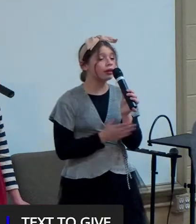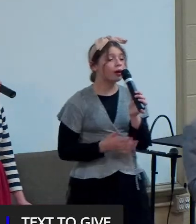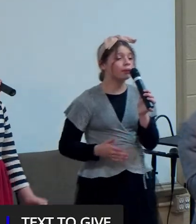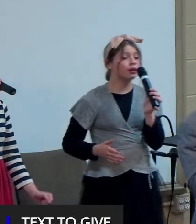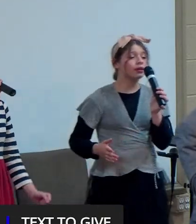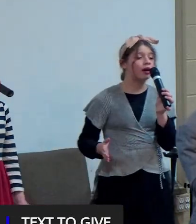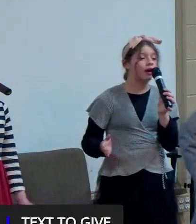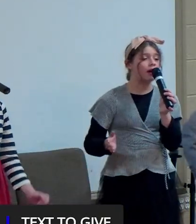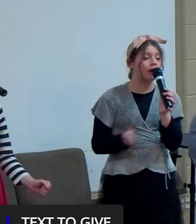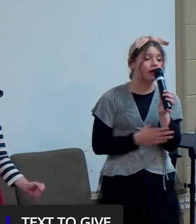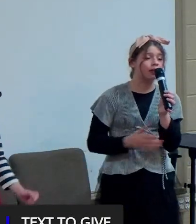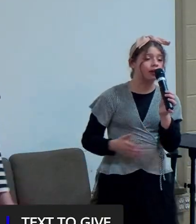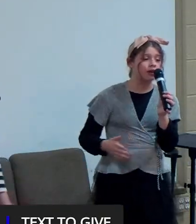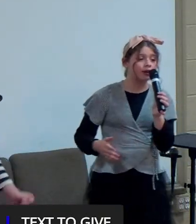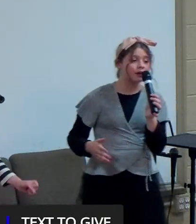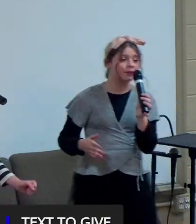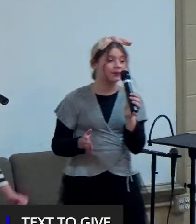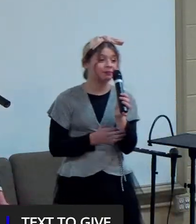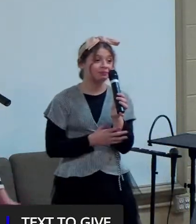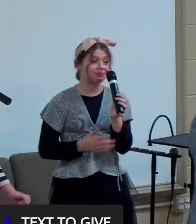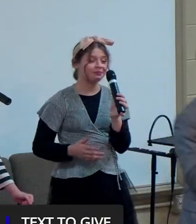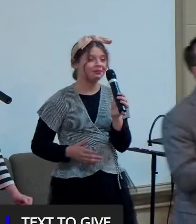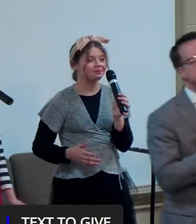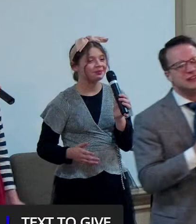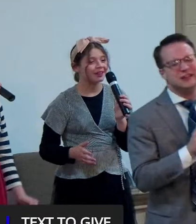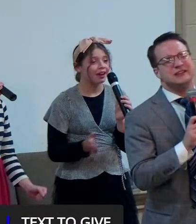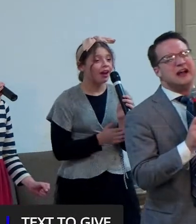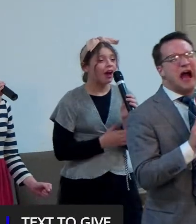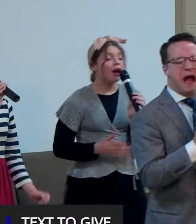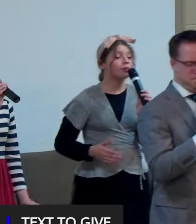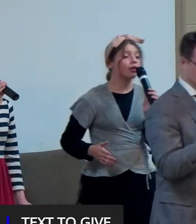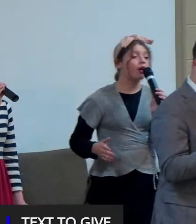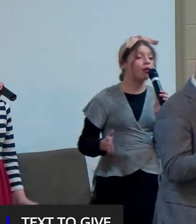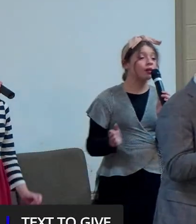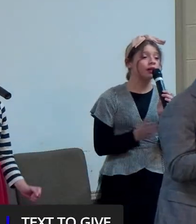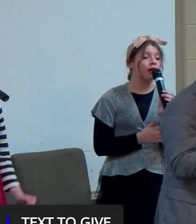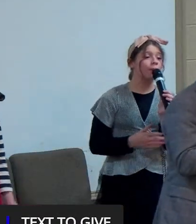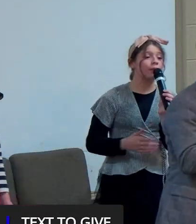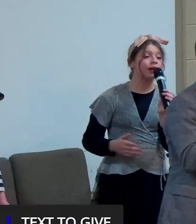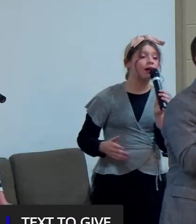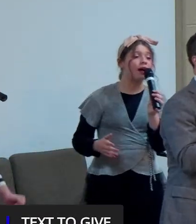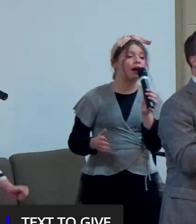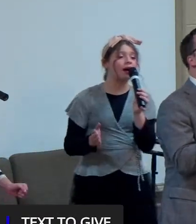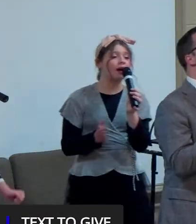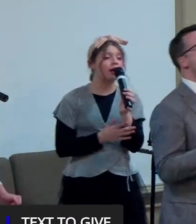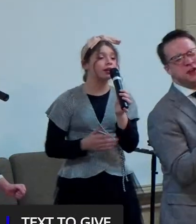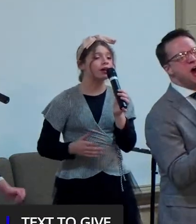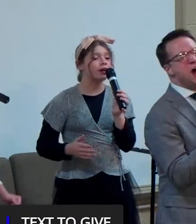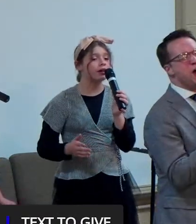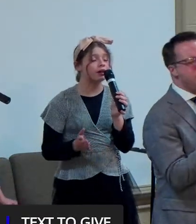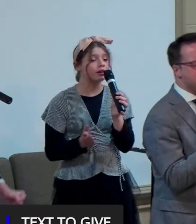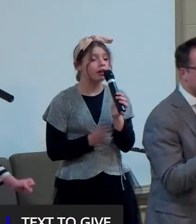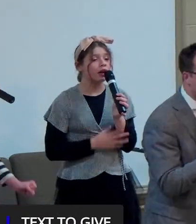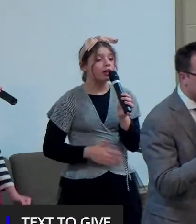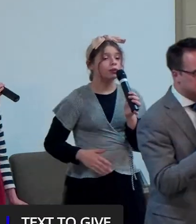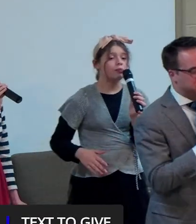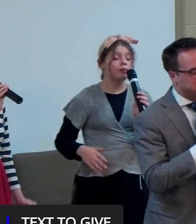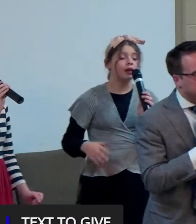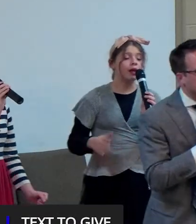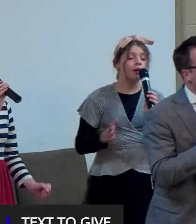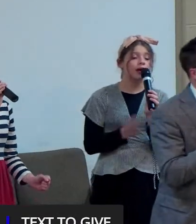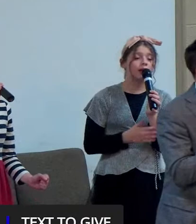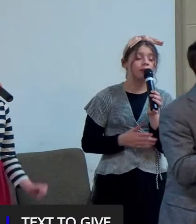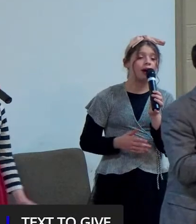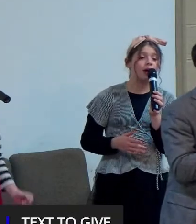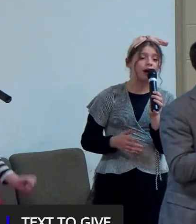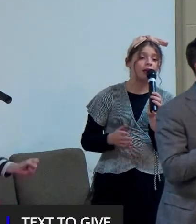going up yonder. I'm going up yonder to